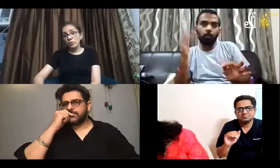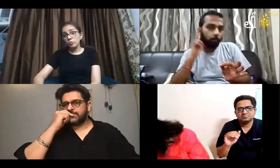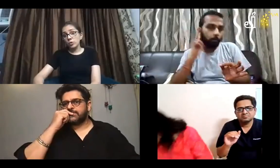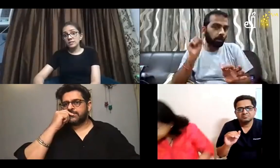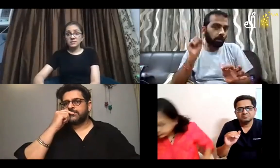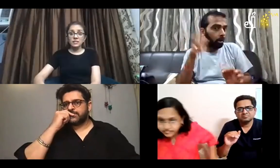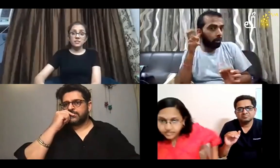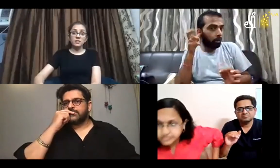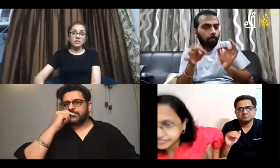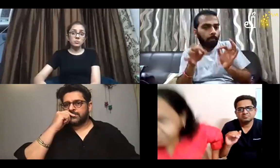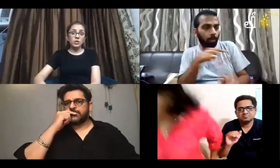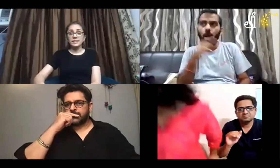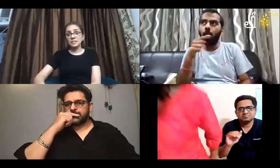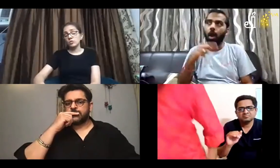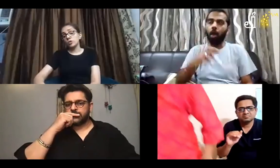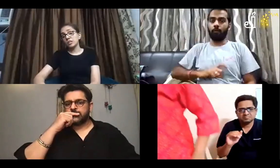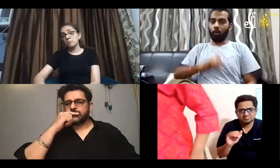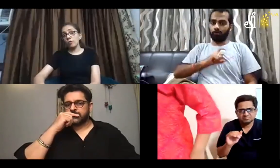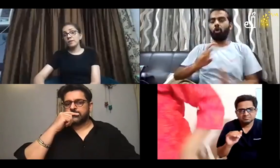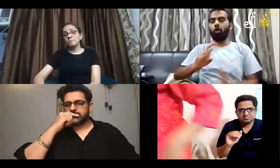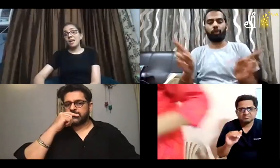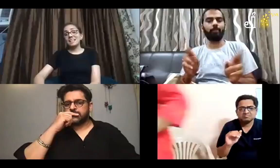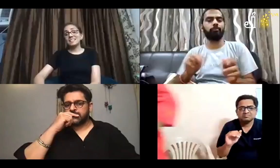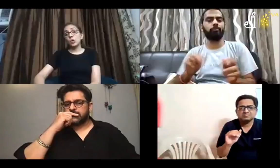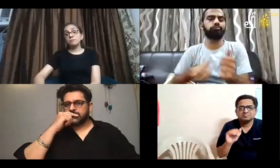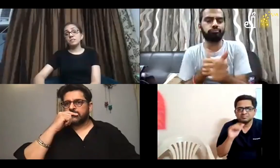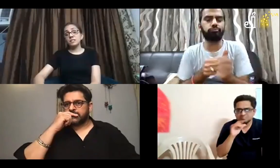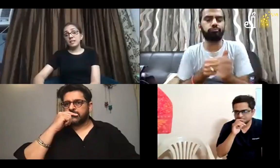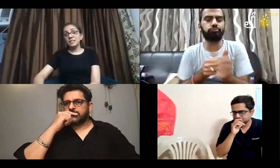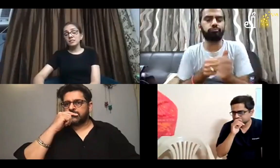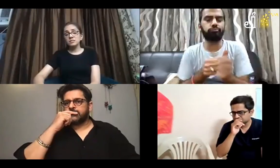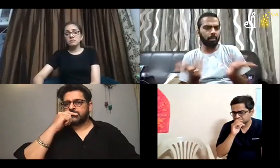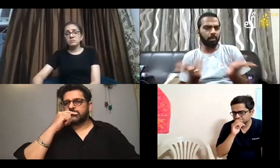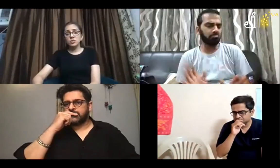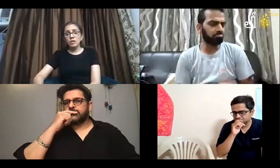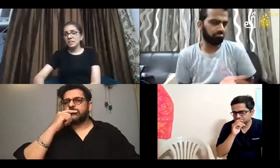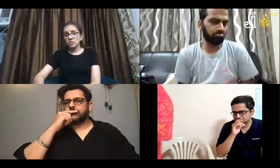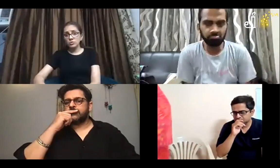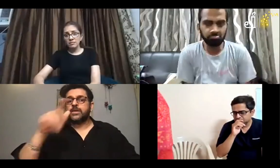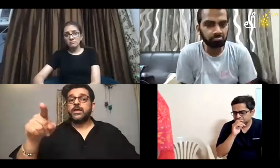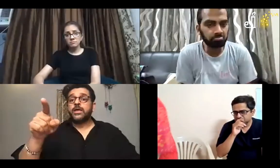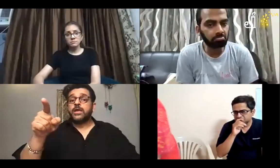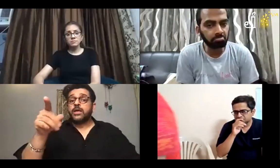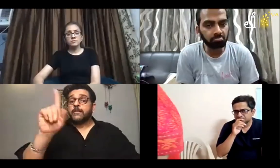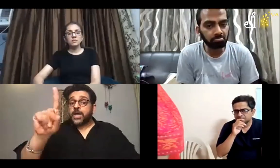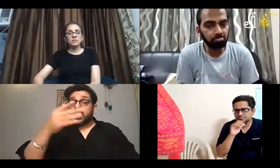know more words in the hearing world, etc. I want to hear more, and he's confident and ready, then go ahead. Okay.